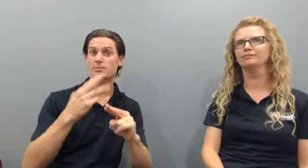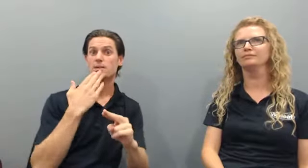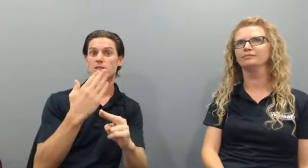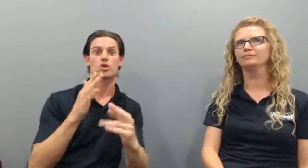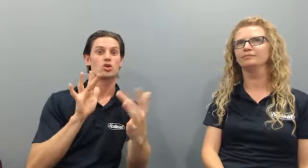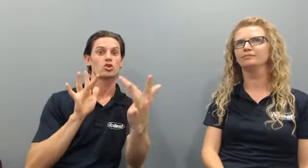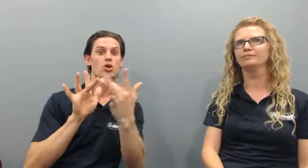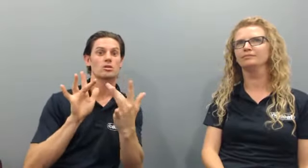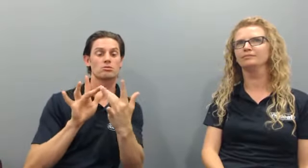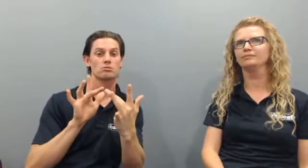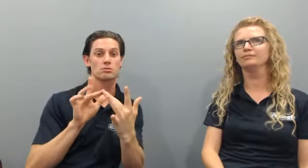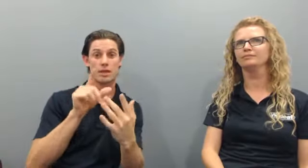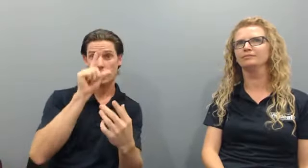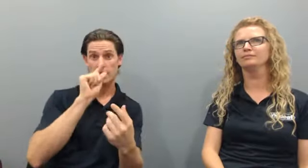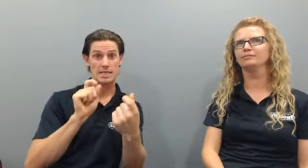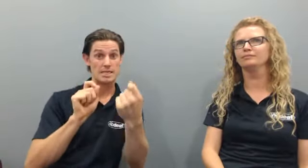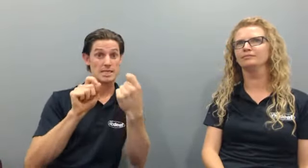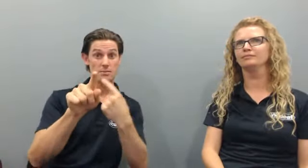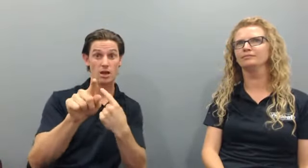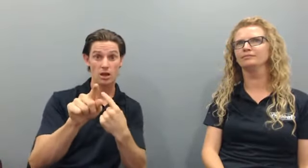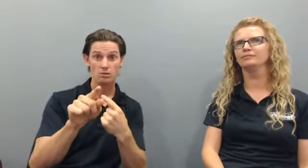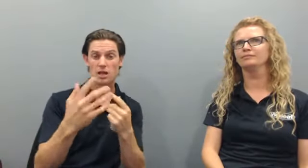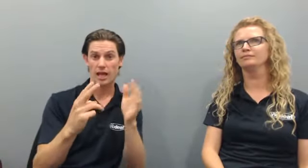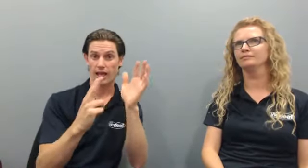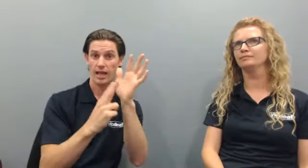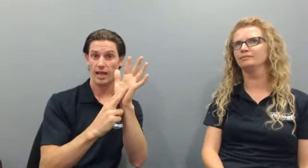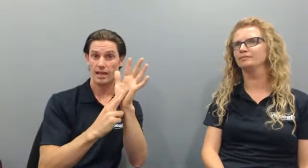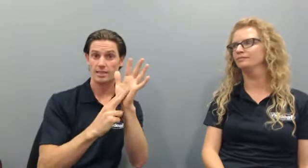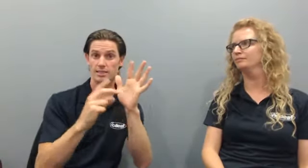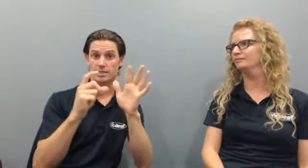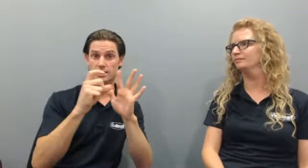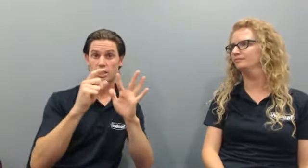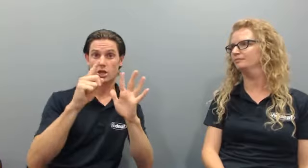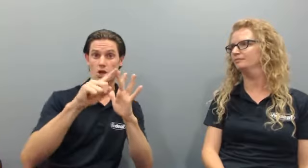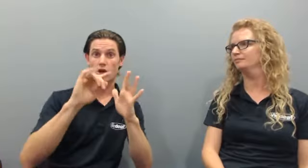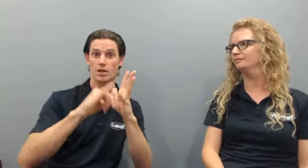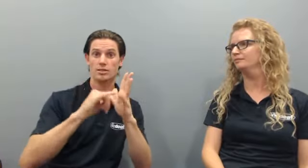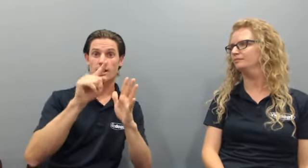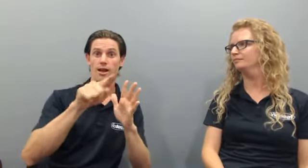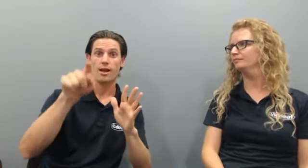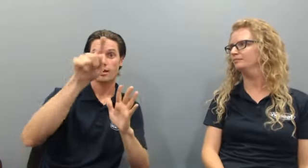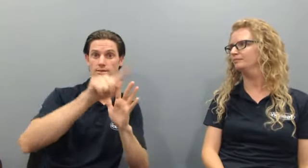your RAF form, please do contact us. You can contact us at